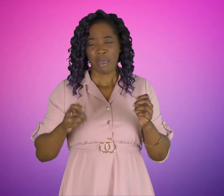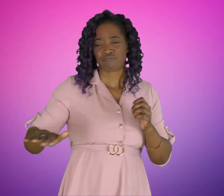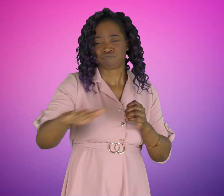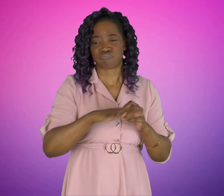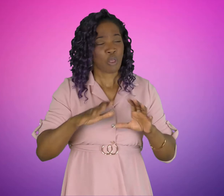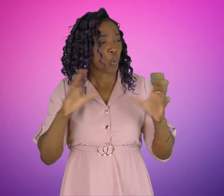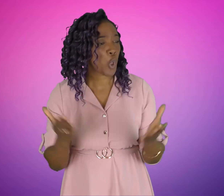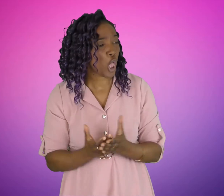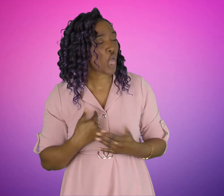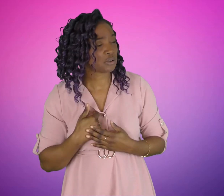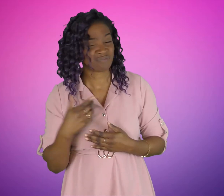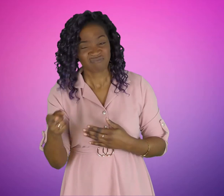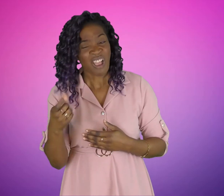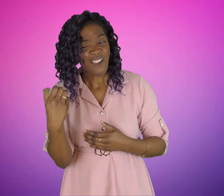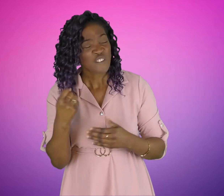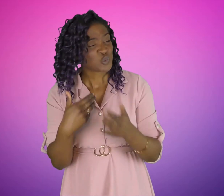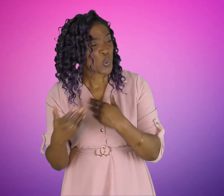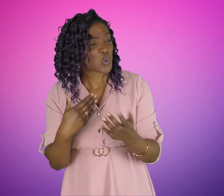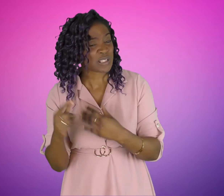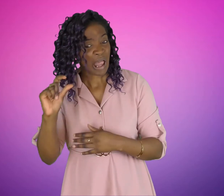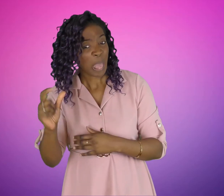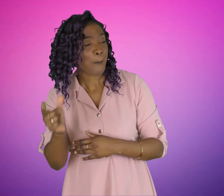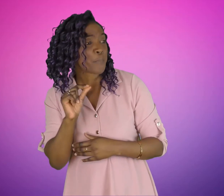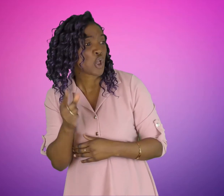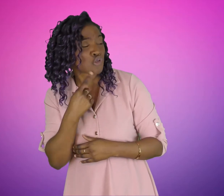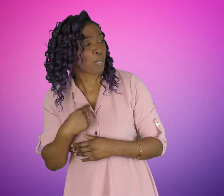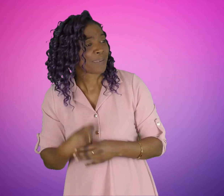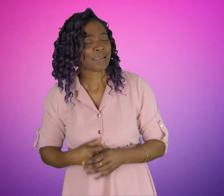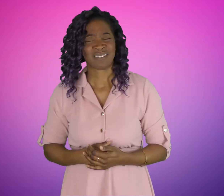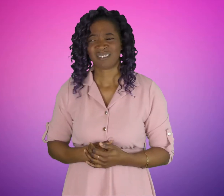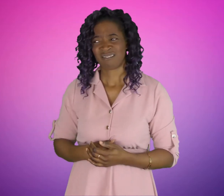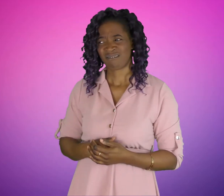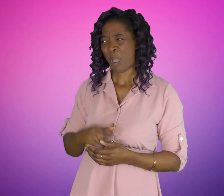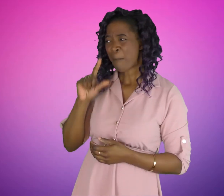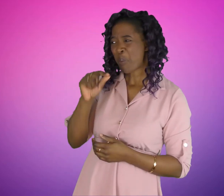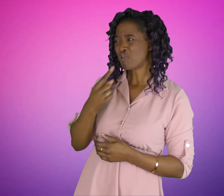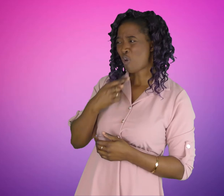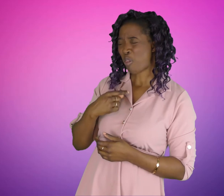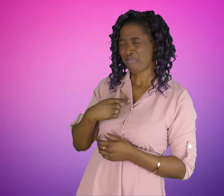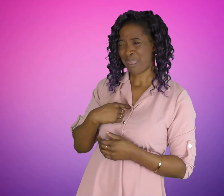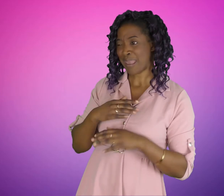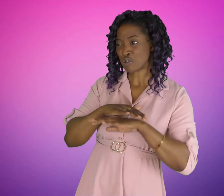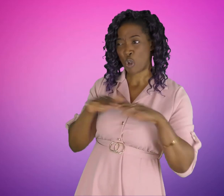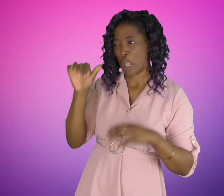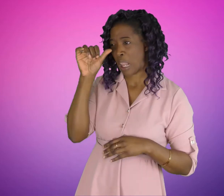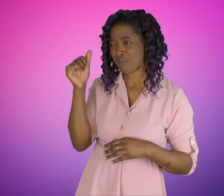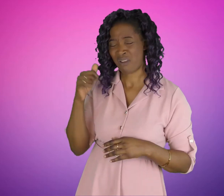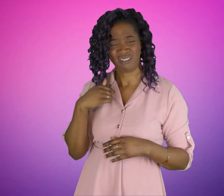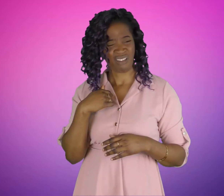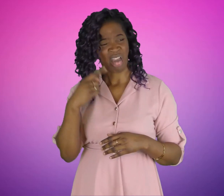me. Well, a little bird told me they ain't that clever at all. We get different birds down our way, I reckon. Funny that. Listen, I